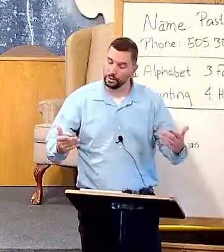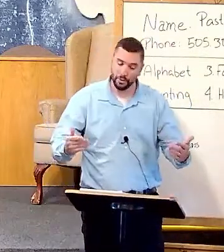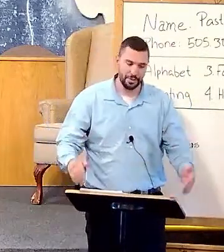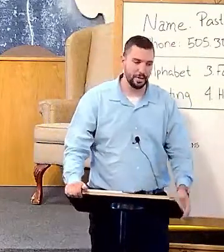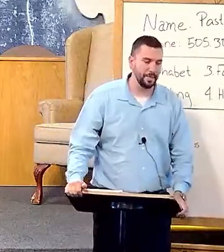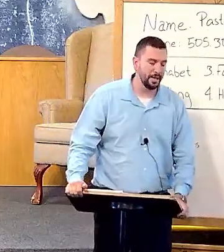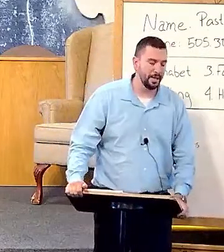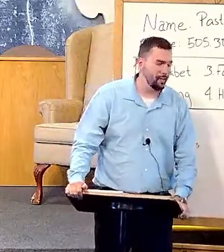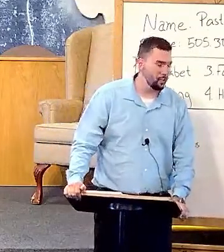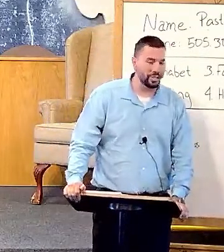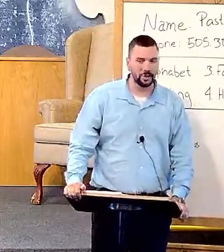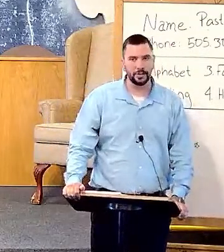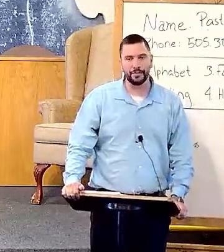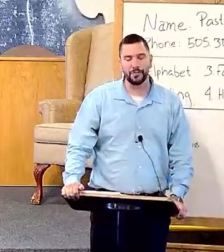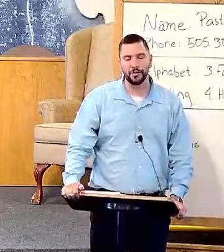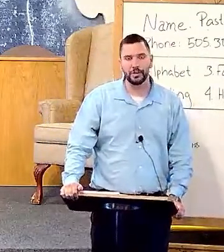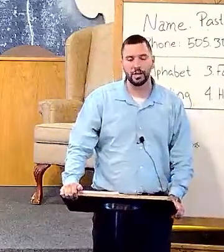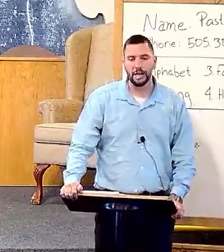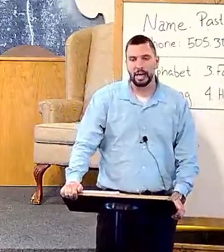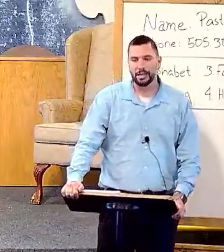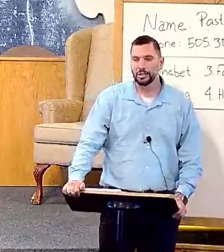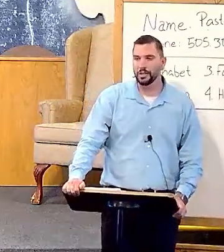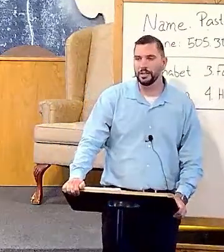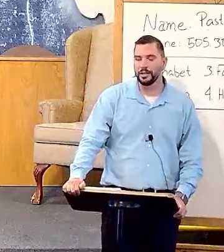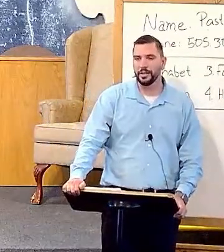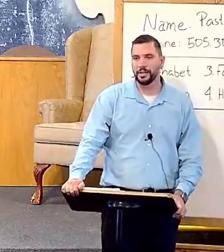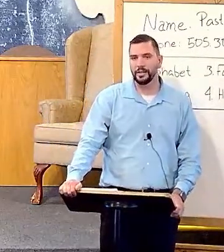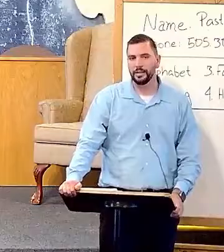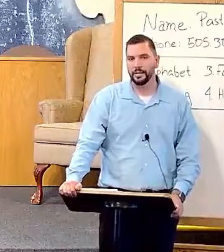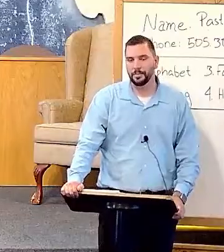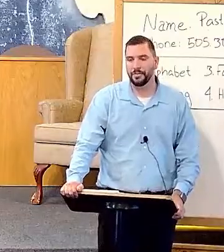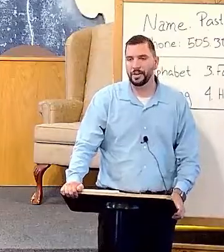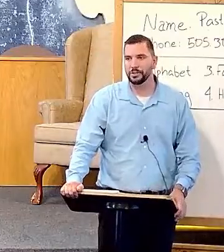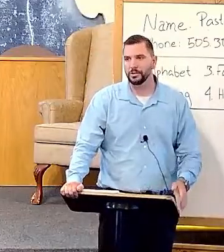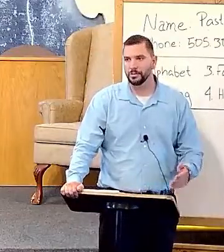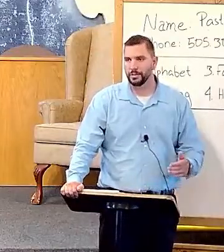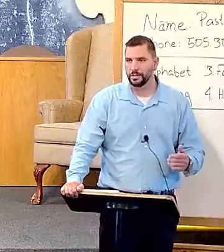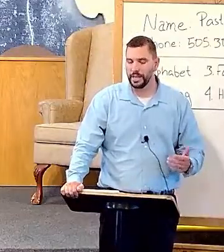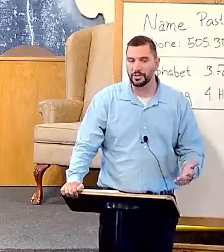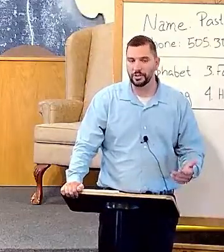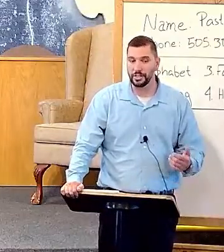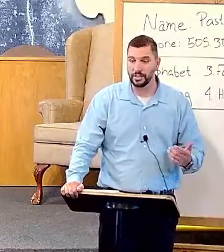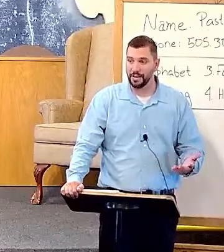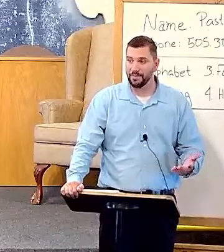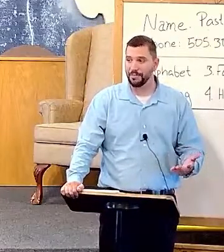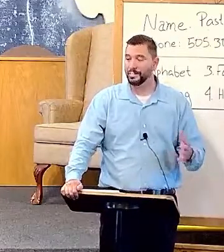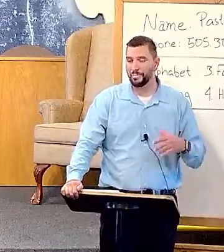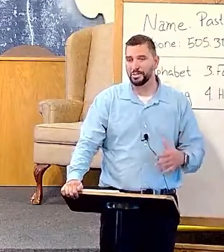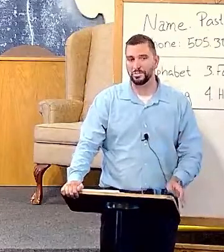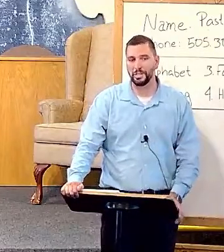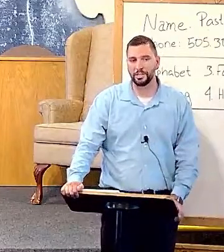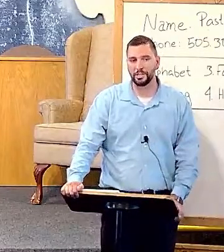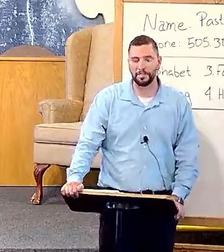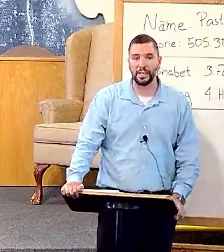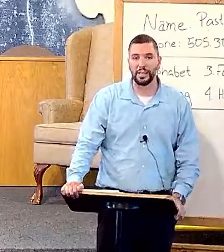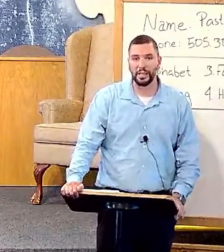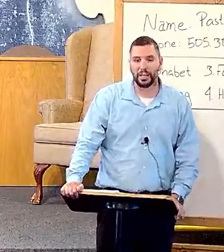them. There's regional differences. I saw a professional teacher. He's a deaf guy. He's a professional teacher. And